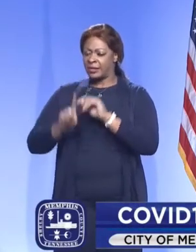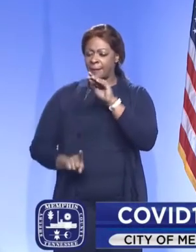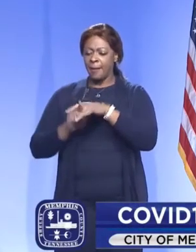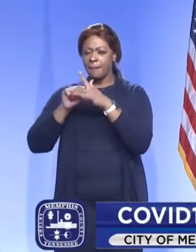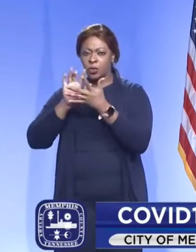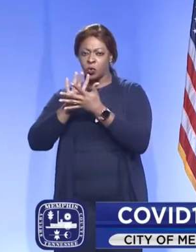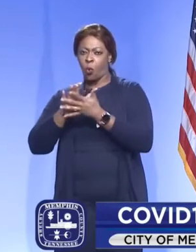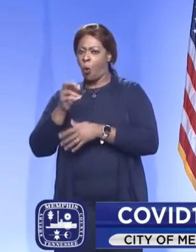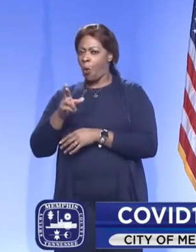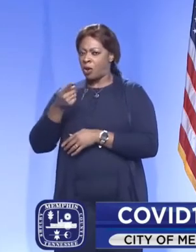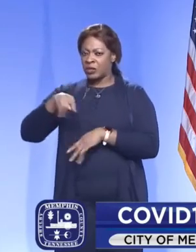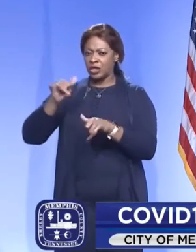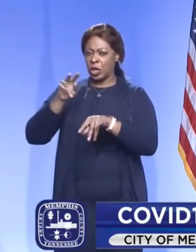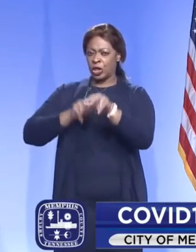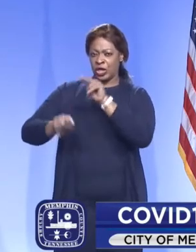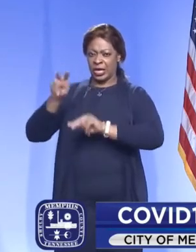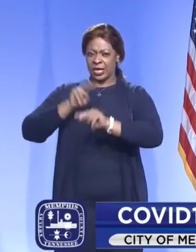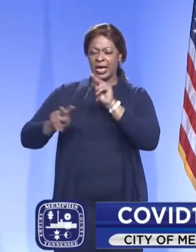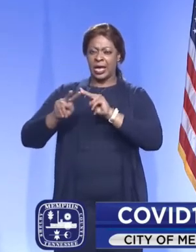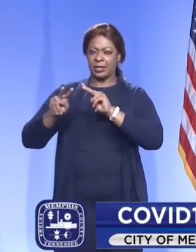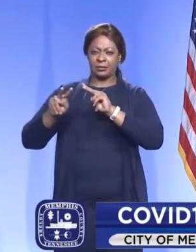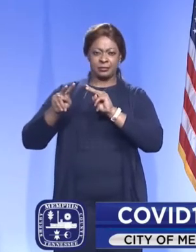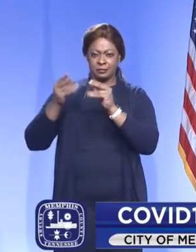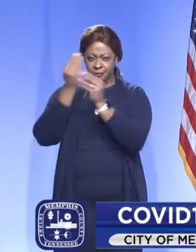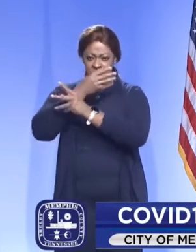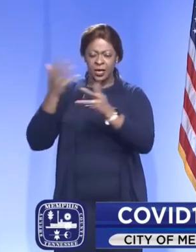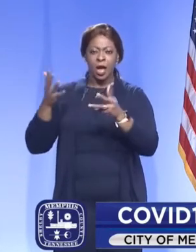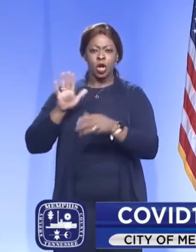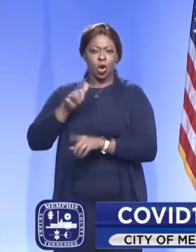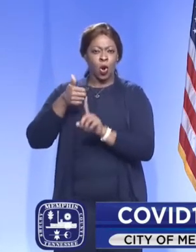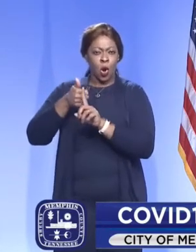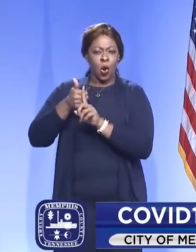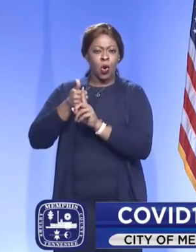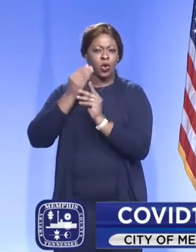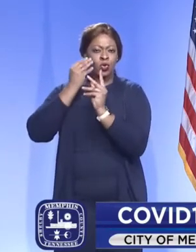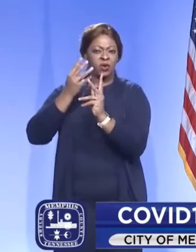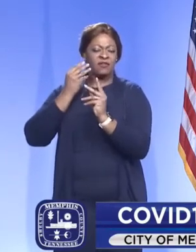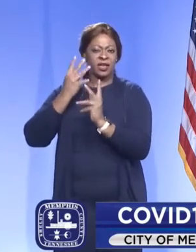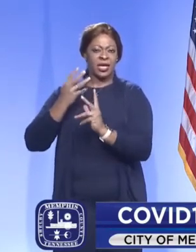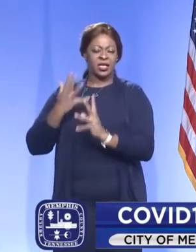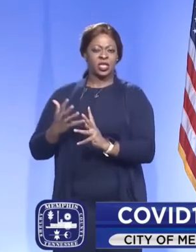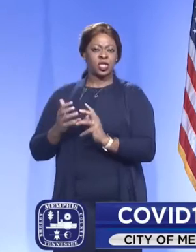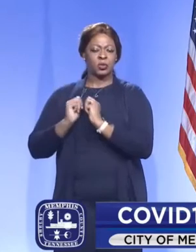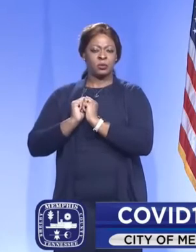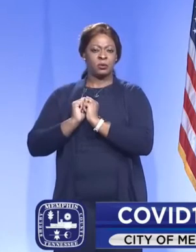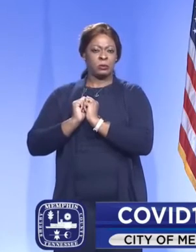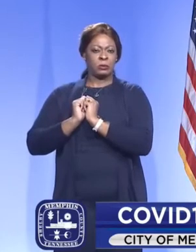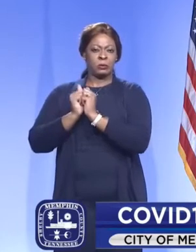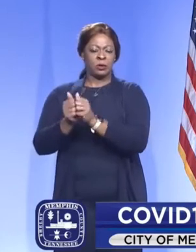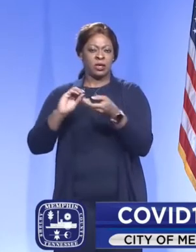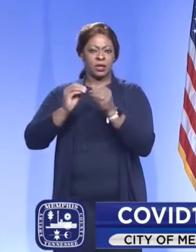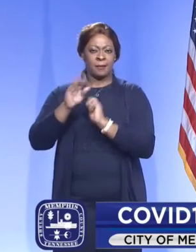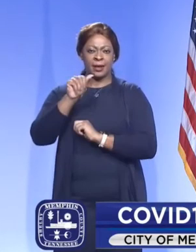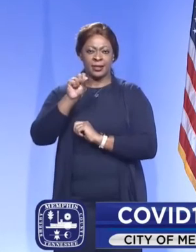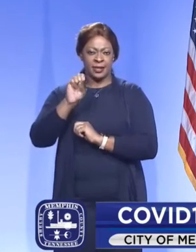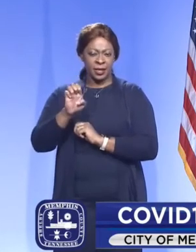Hey everyone, I have two questions. The first is about the school dashboard that the state put out